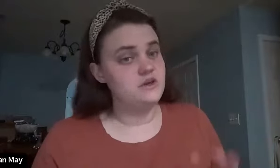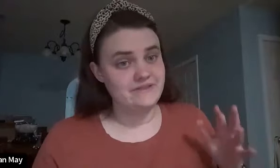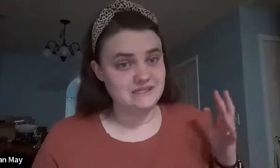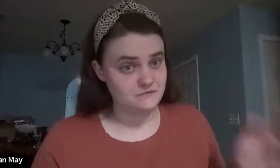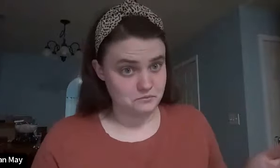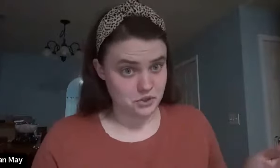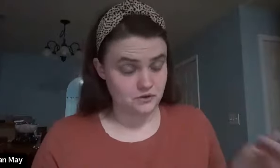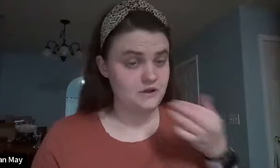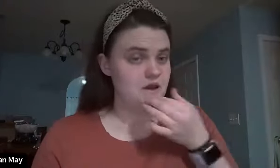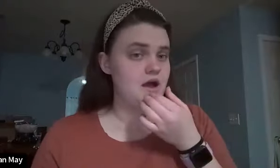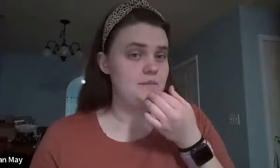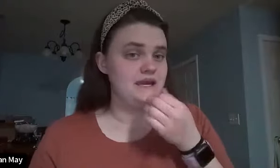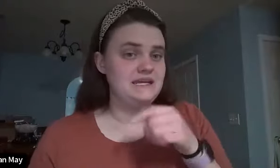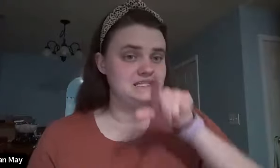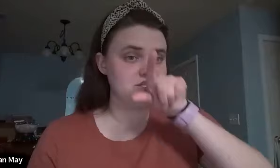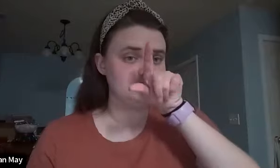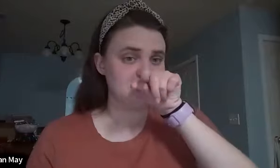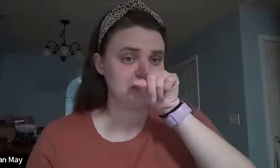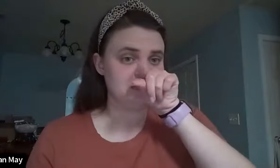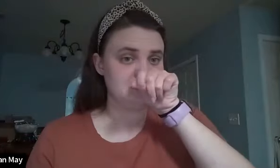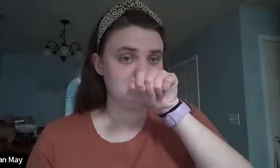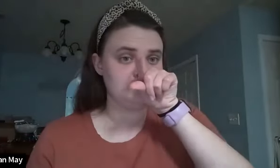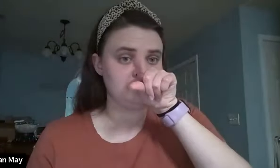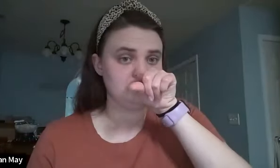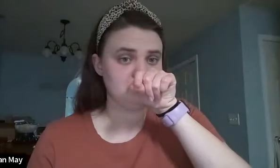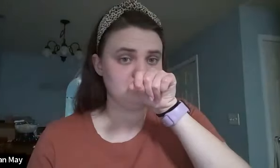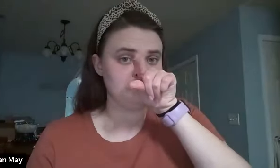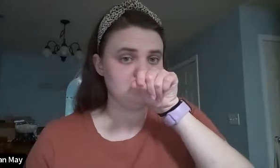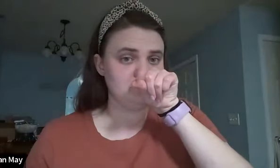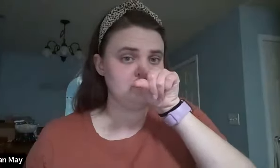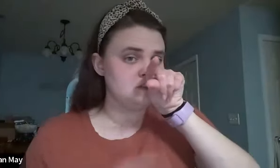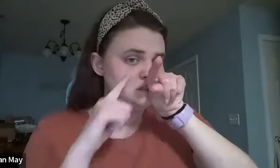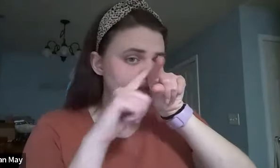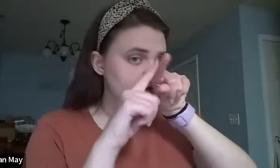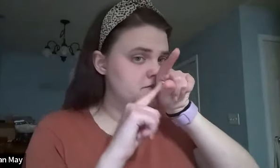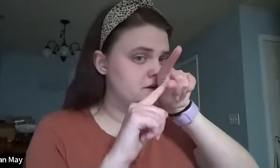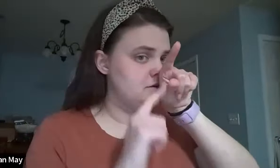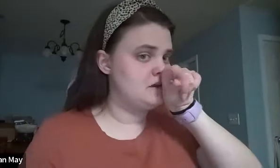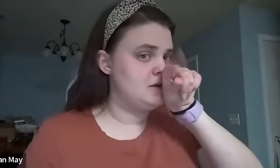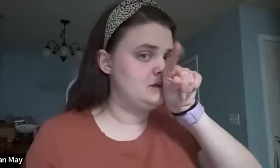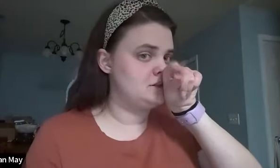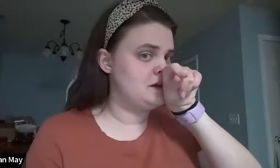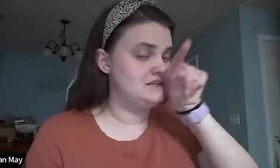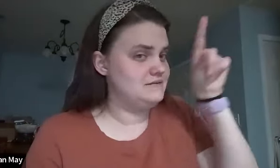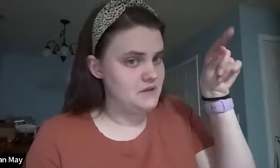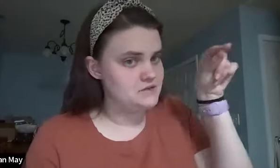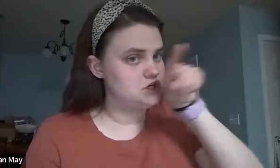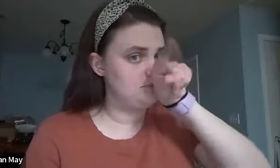going to be the sign for bird. And it's chicken. So it's that pointer finger and your thumb and you're just bouncing it like baby shark, but it's